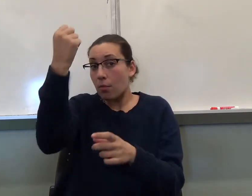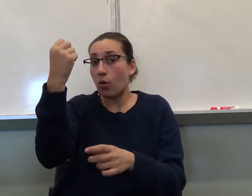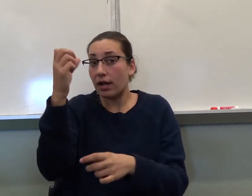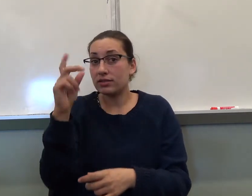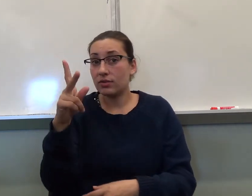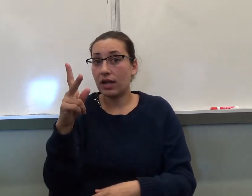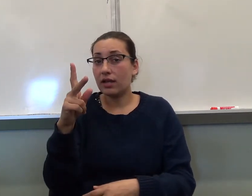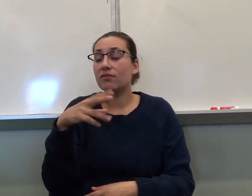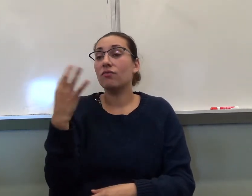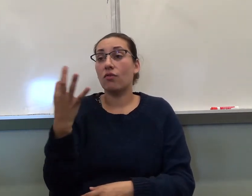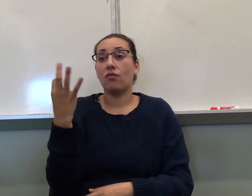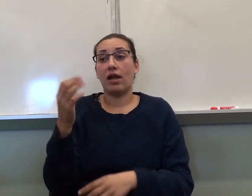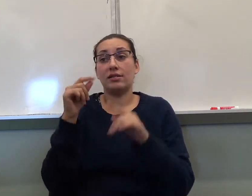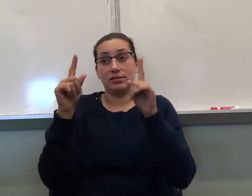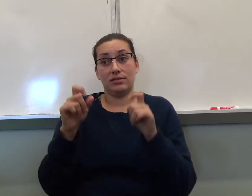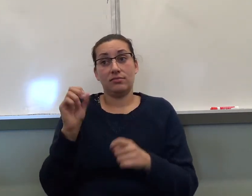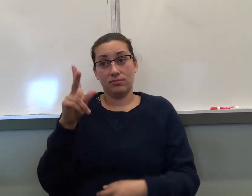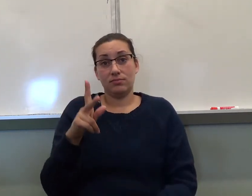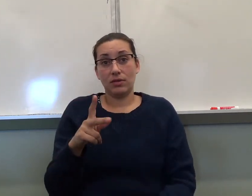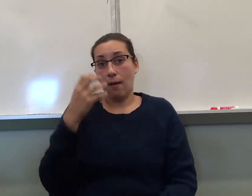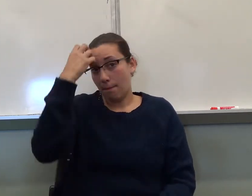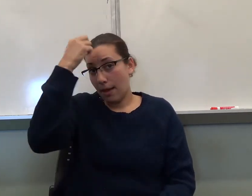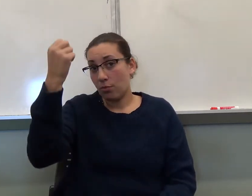Friday. Okay? If you